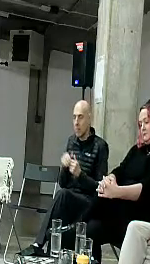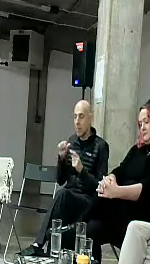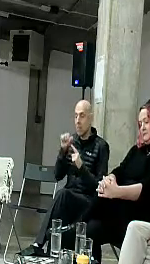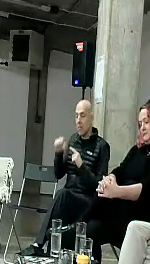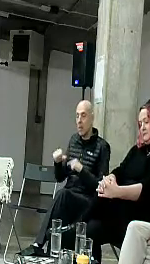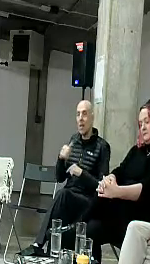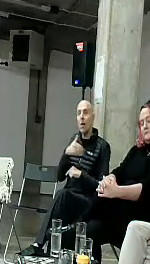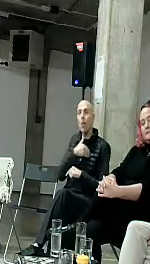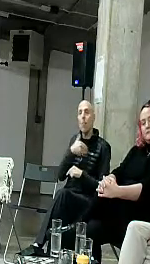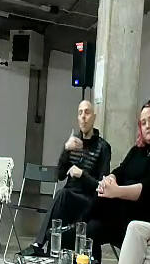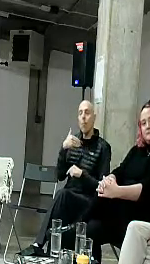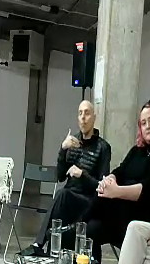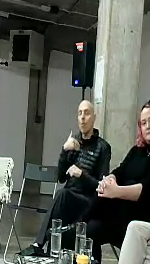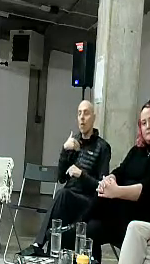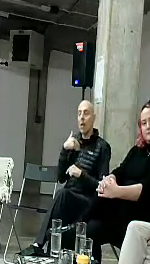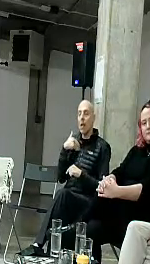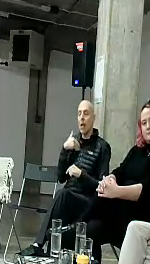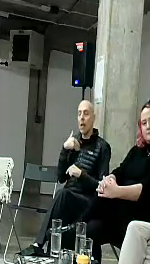a kind of